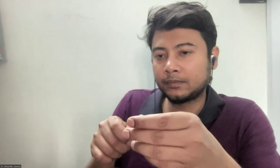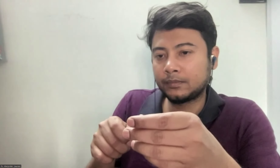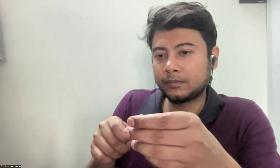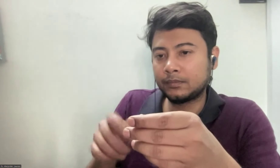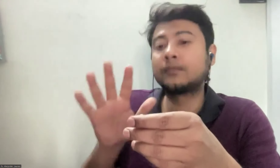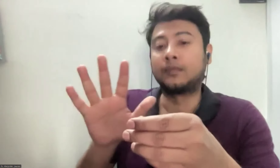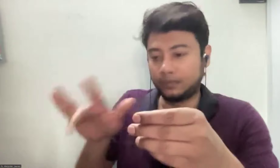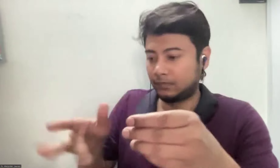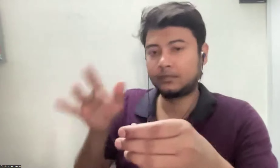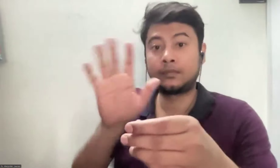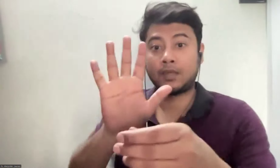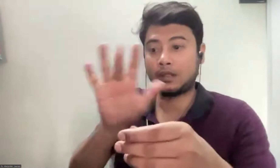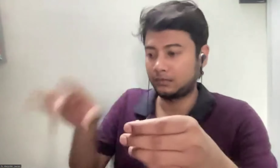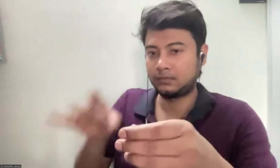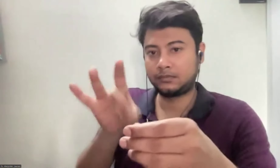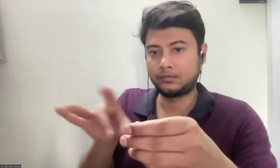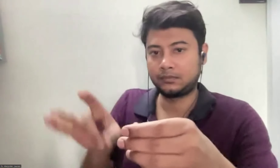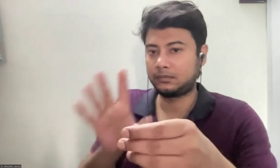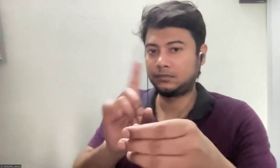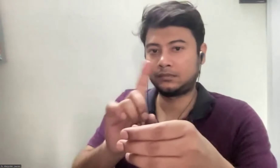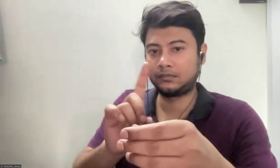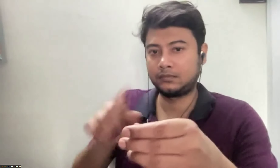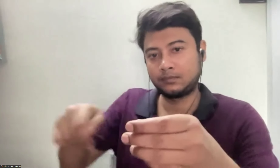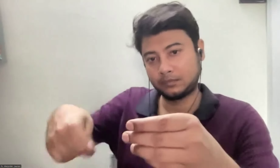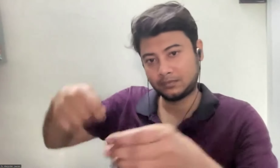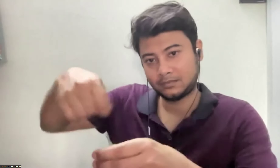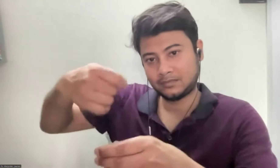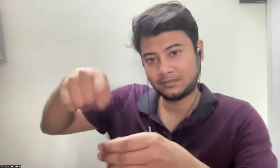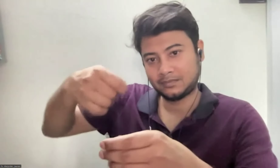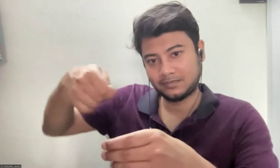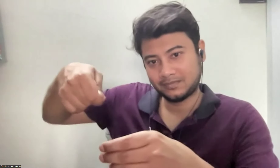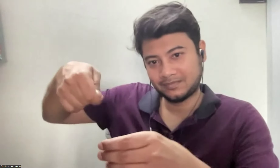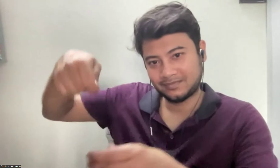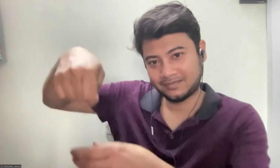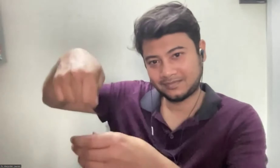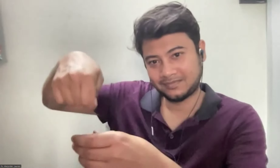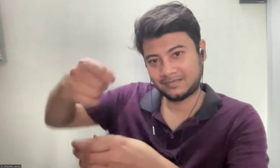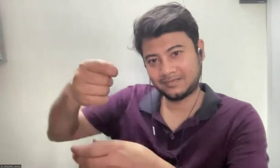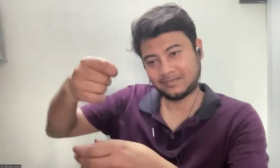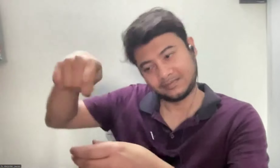spoon only. So pick up water from spoon and just sprinkle a little bit.